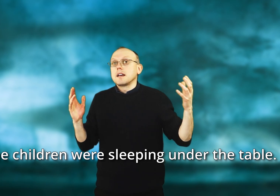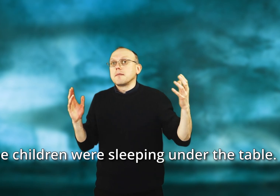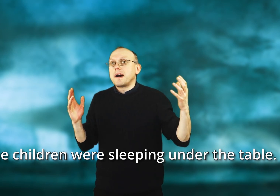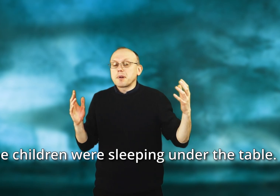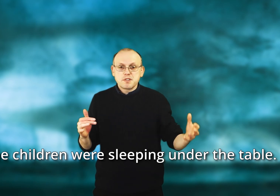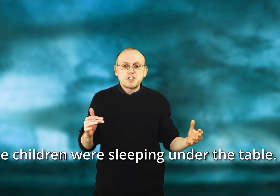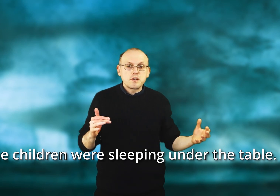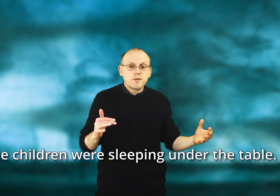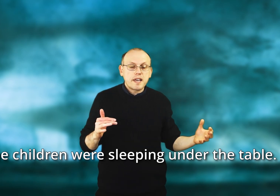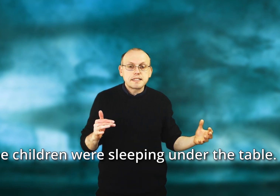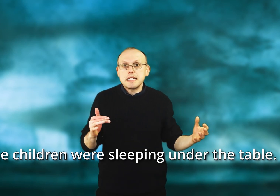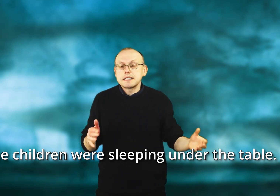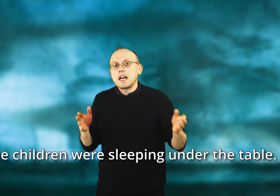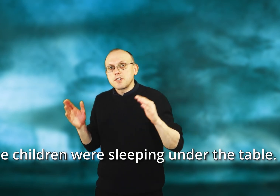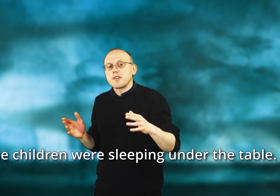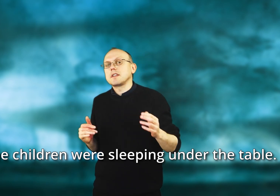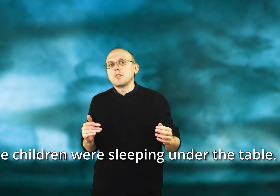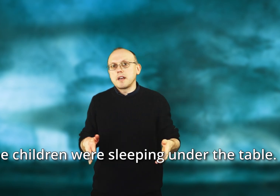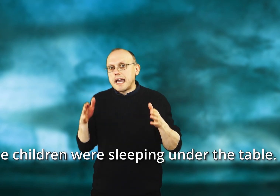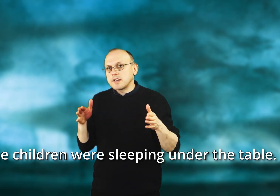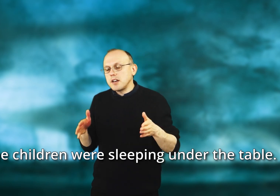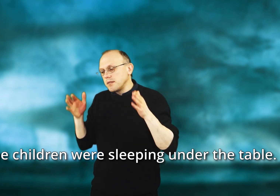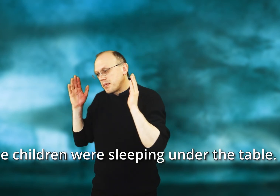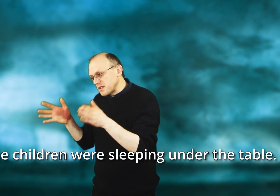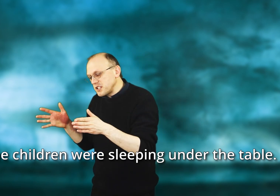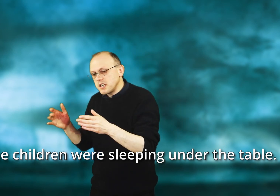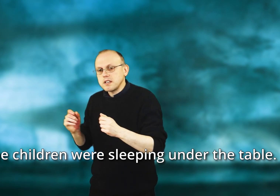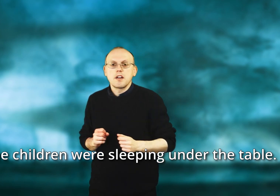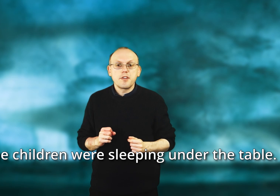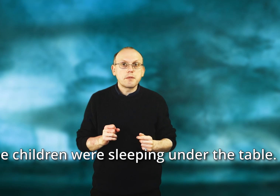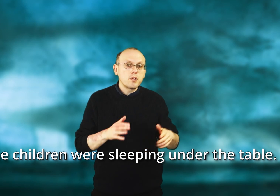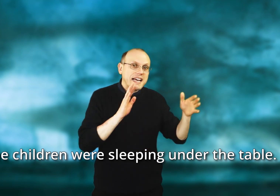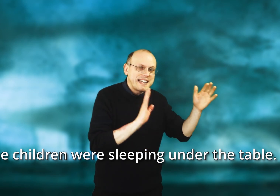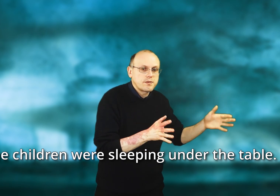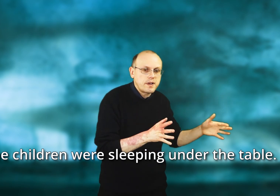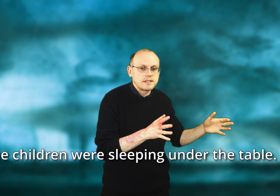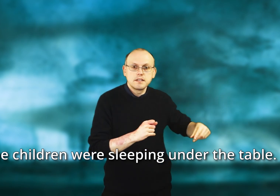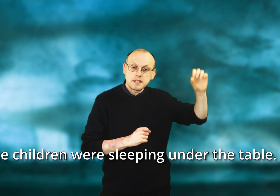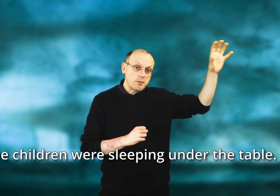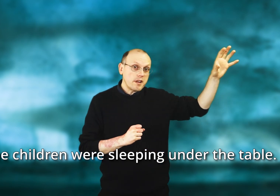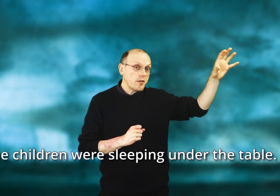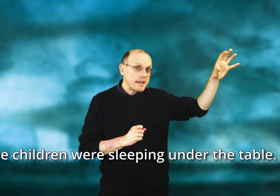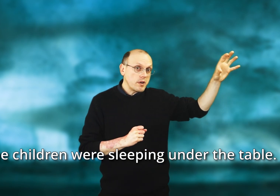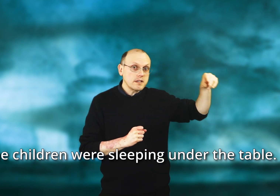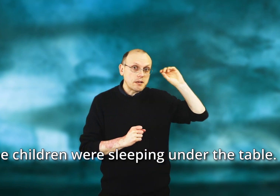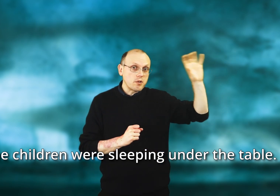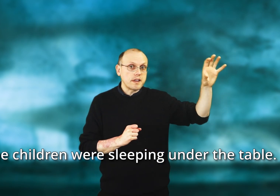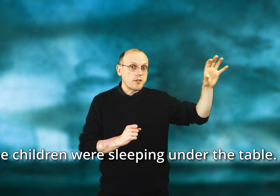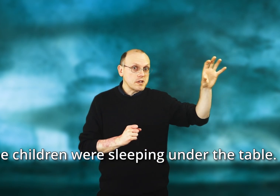My prepositional phrase is under the table. Under, preposition, the table, noun phrase. Table is the main word. Table is the most